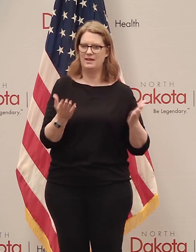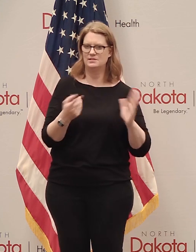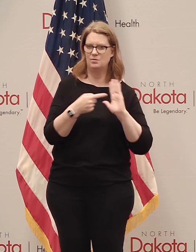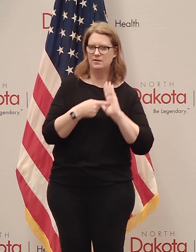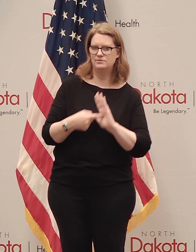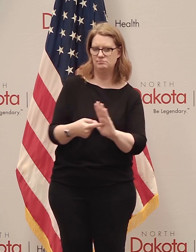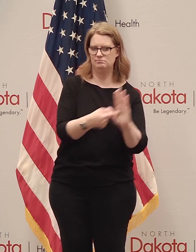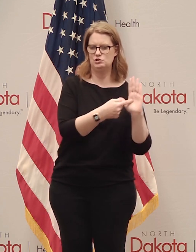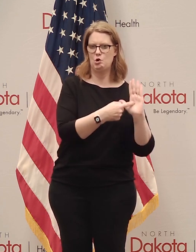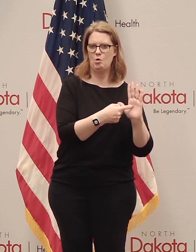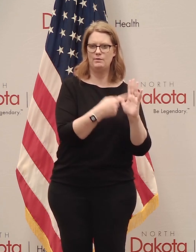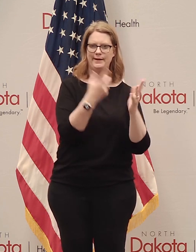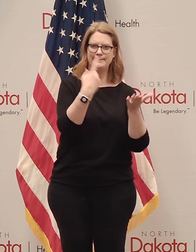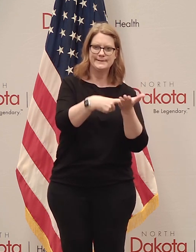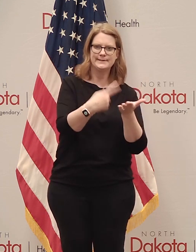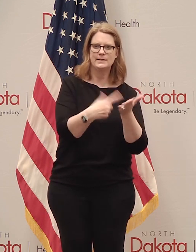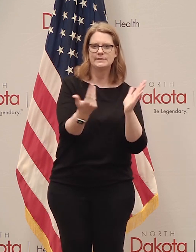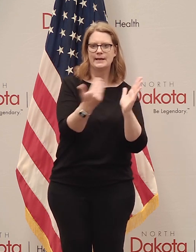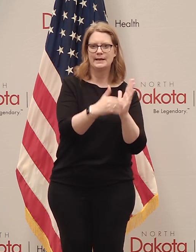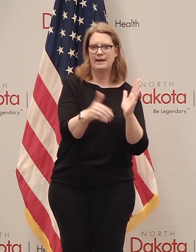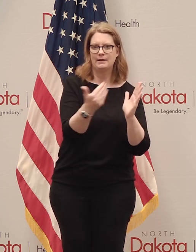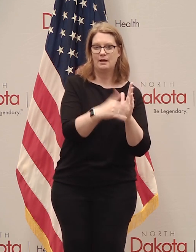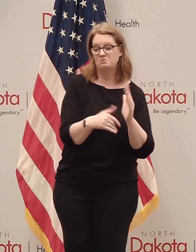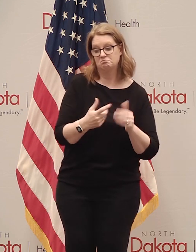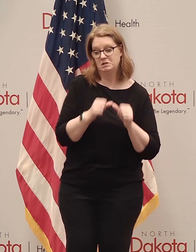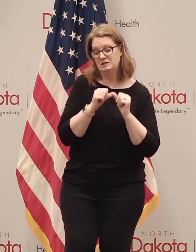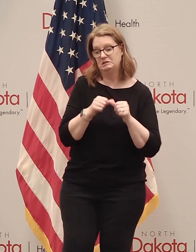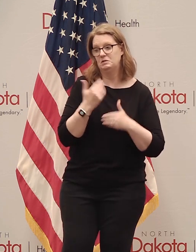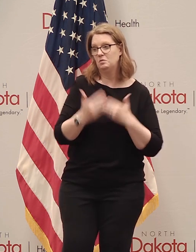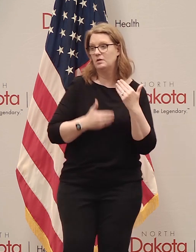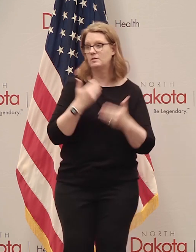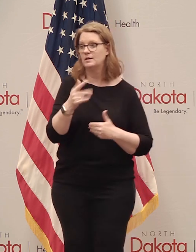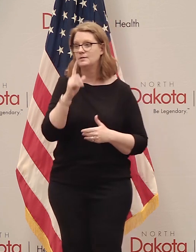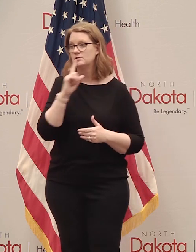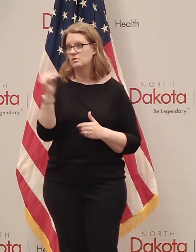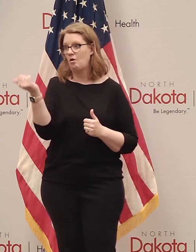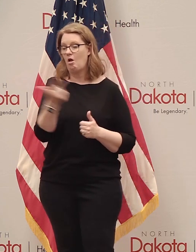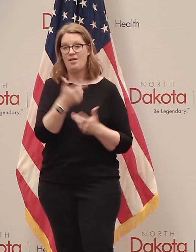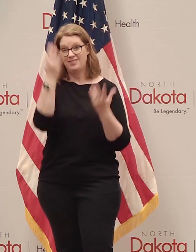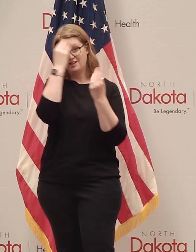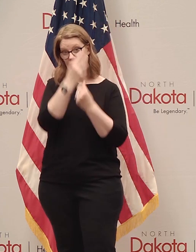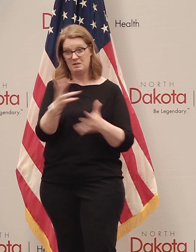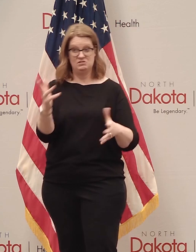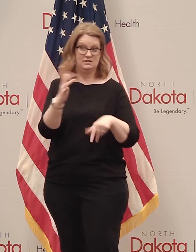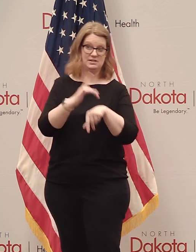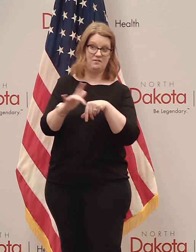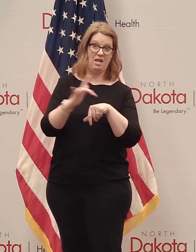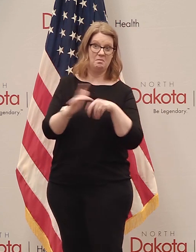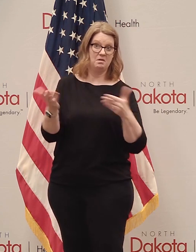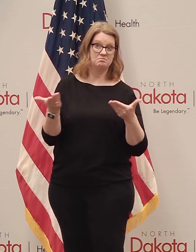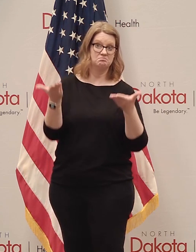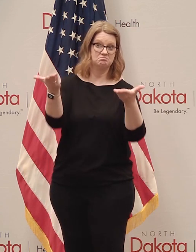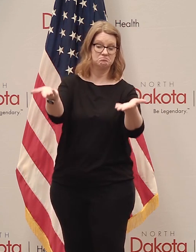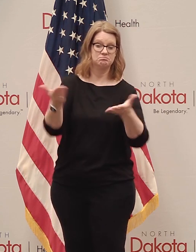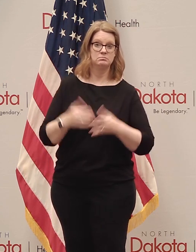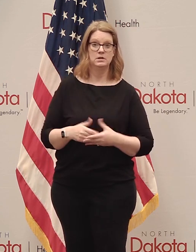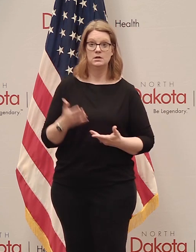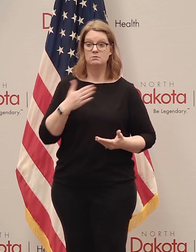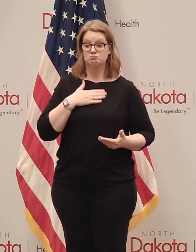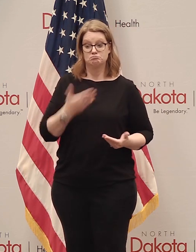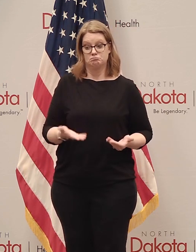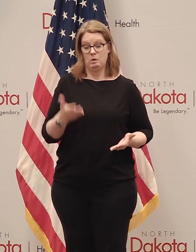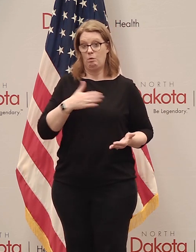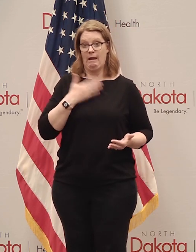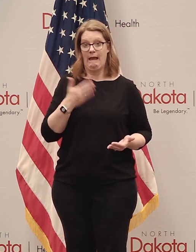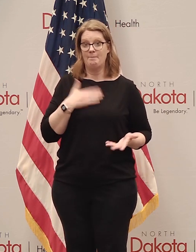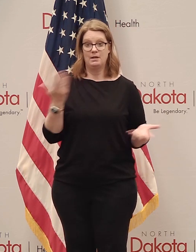over and over and over again. So we'll just keep working through it and make sure that all the data is public and transparent. Going forward, we're happy to do that. That's our